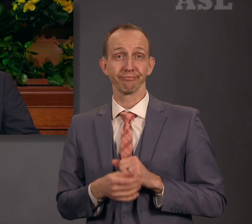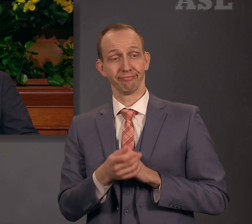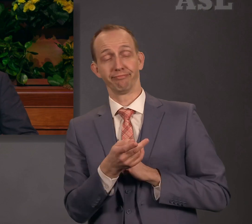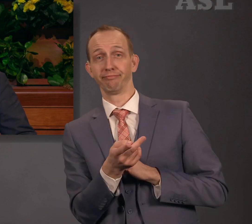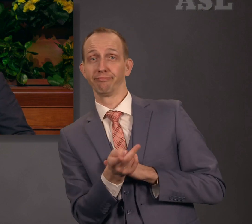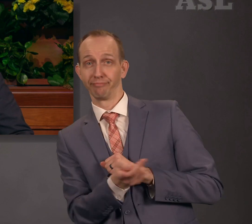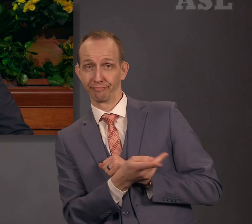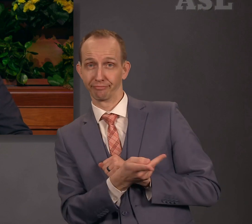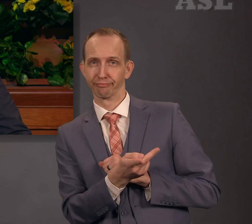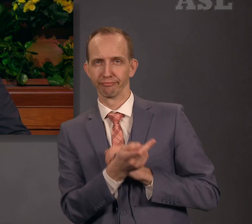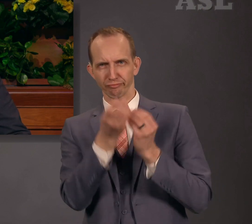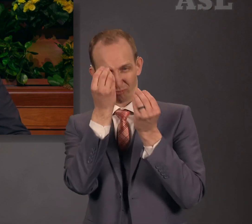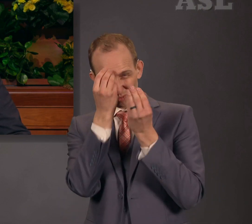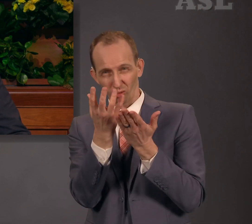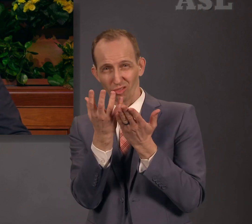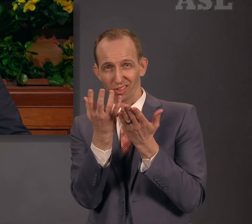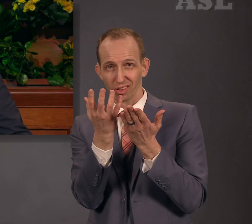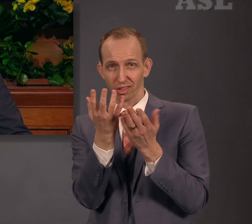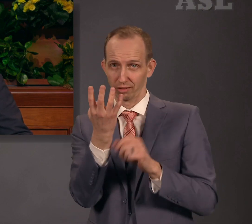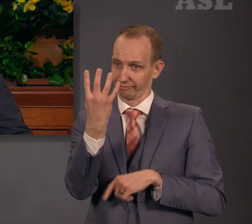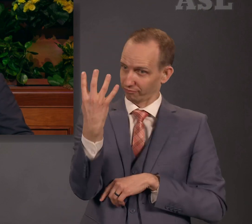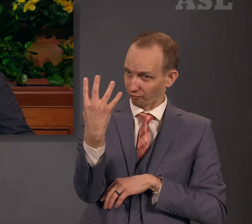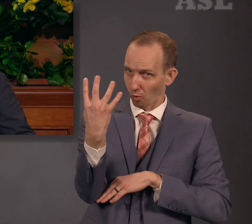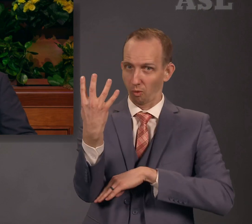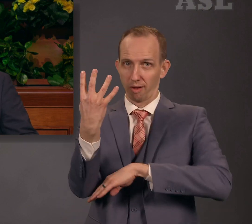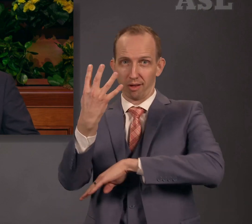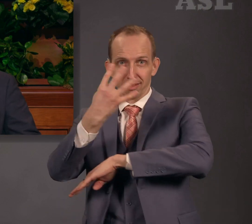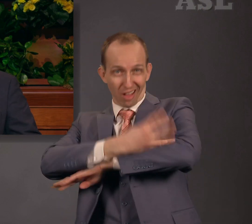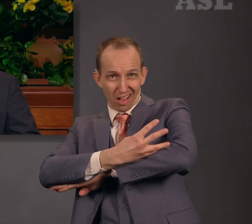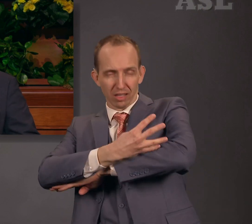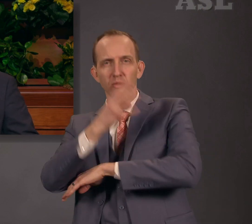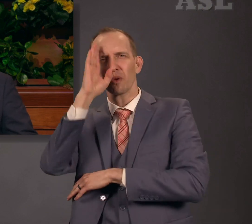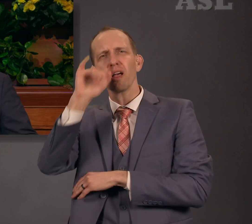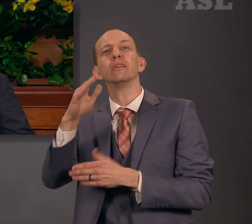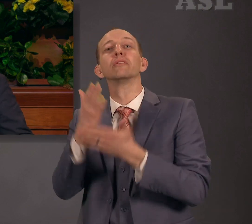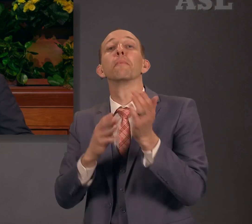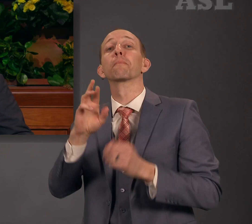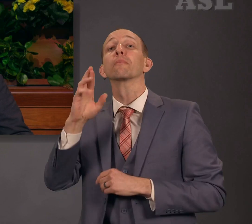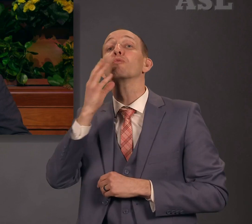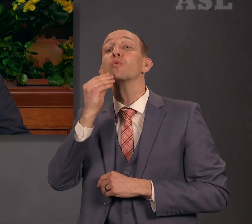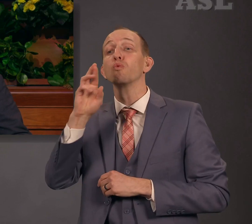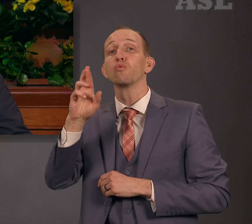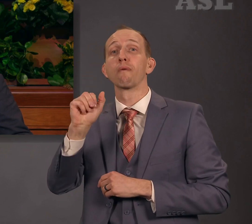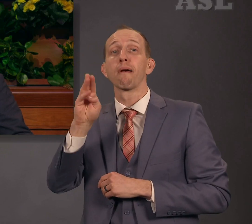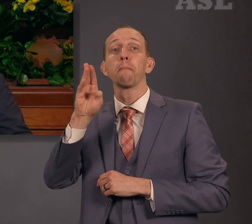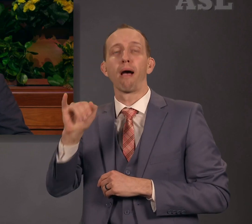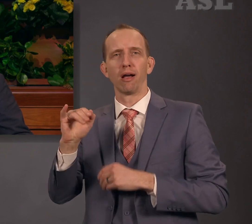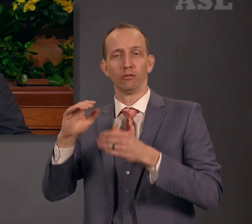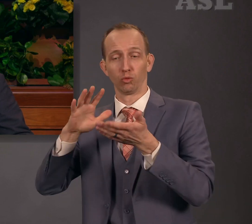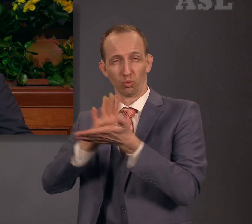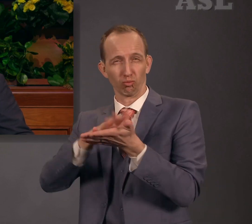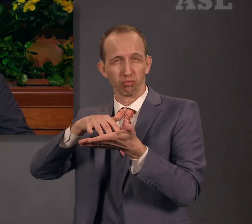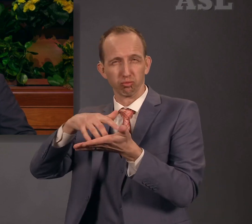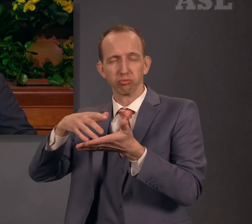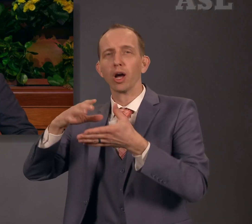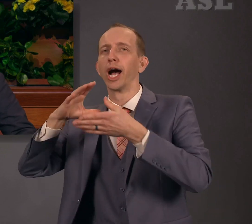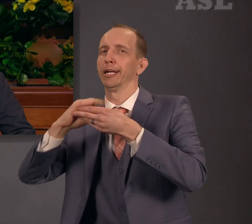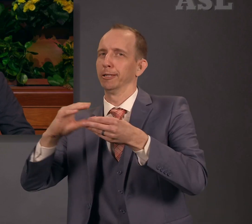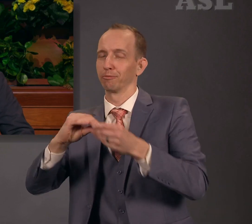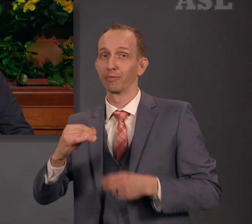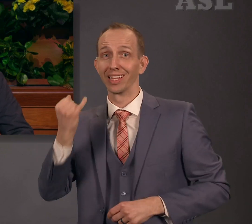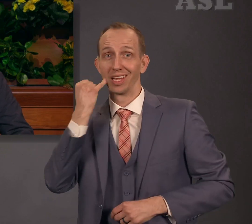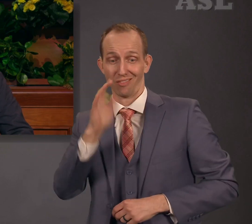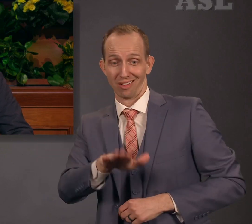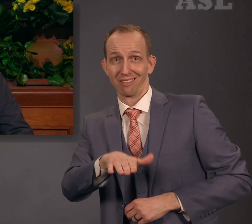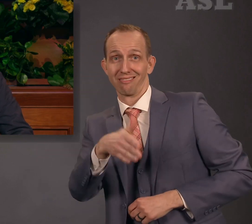These 4 days were significant to Mary and Martha. According to some rabbinic schools of thought, it was believed that the spirits